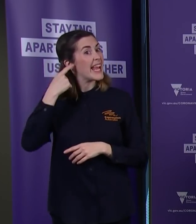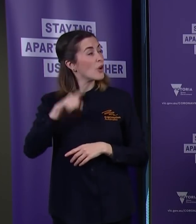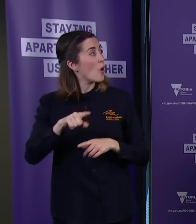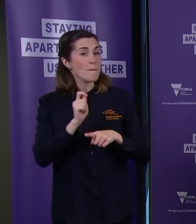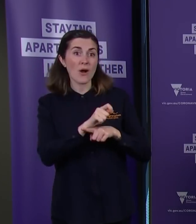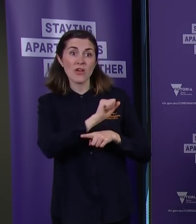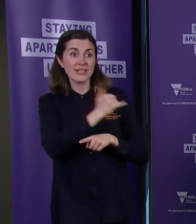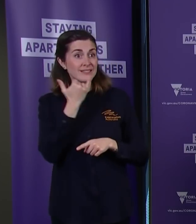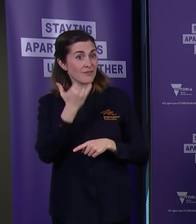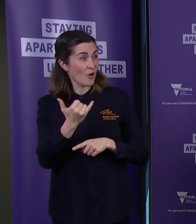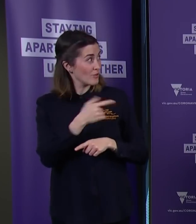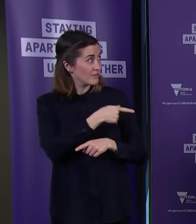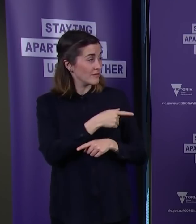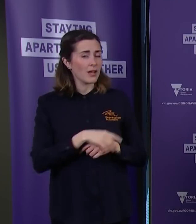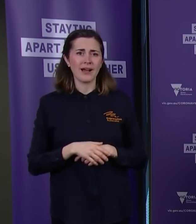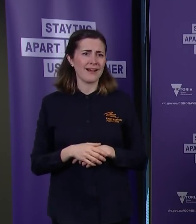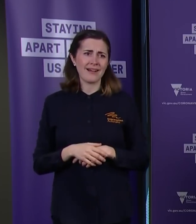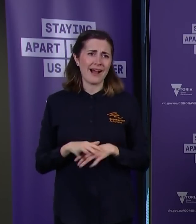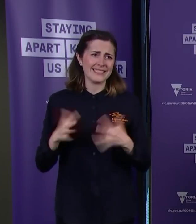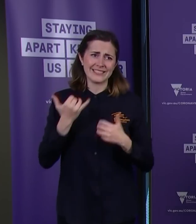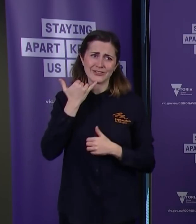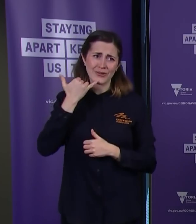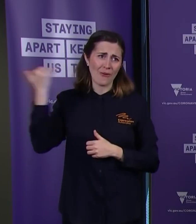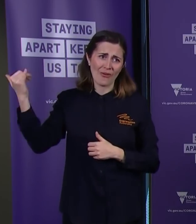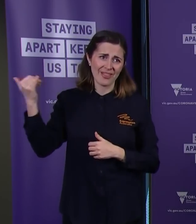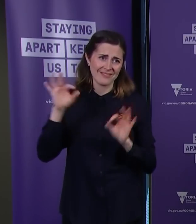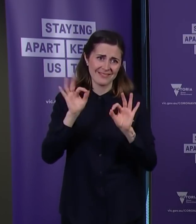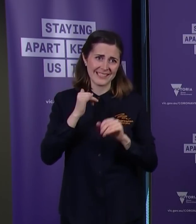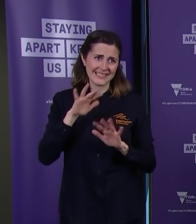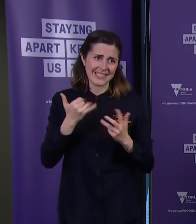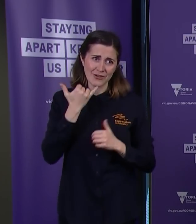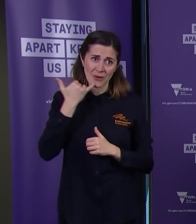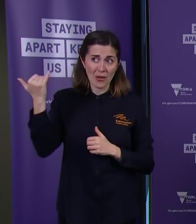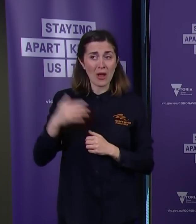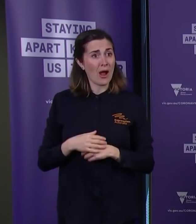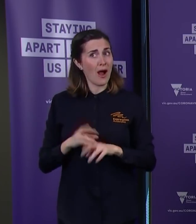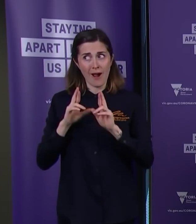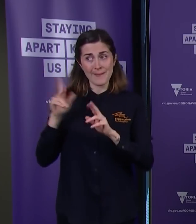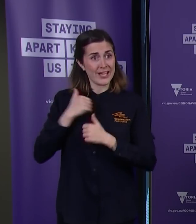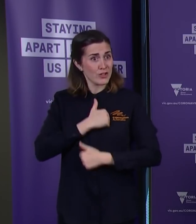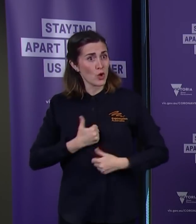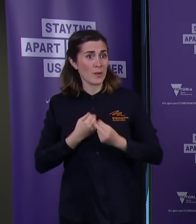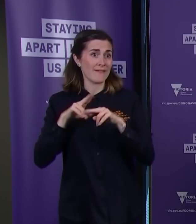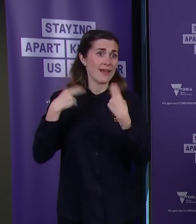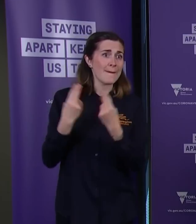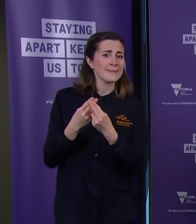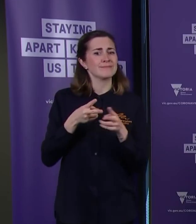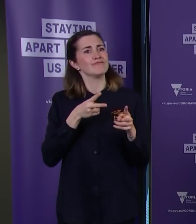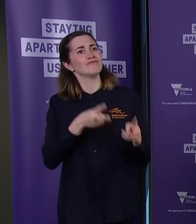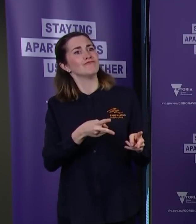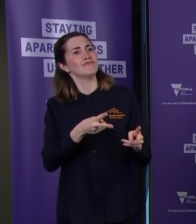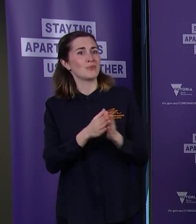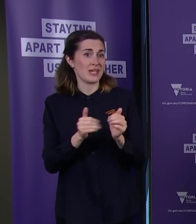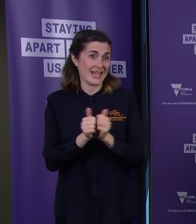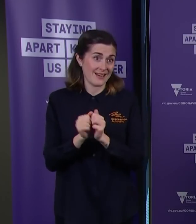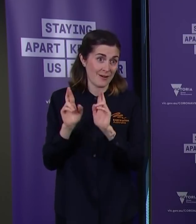wouldn't be answering his phone at the moment anyway, would he? I didn't ring him, and I wish the Premier and his family a relaxing day off. Did he give